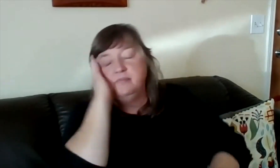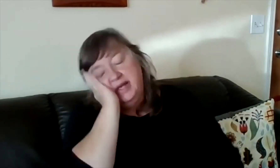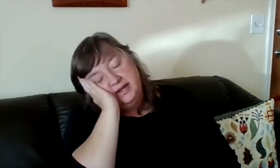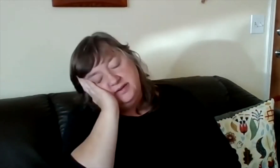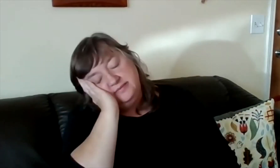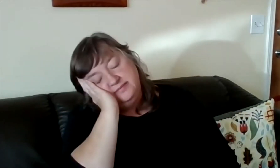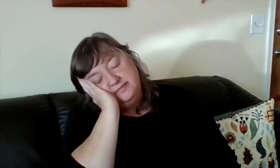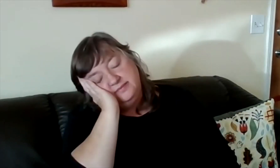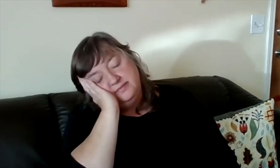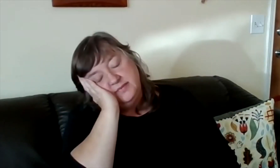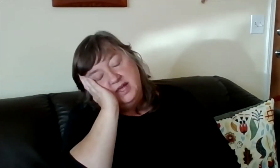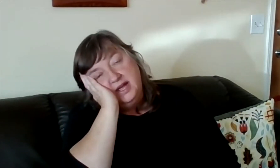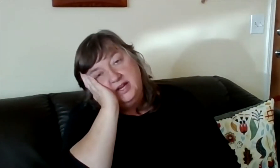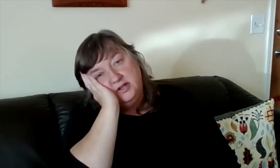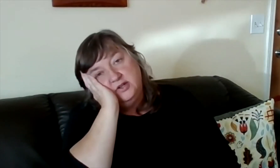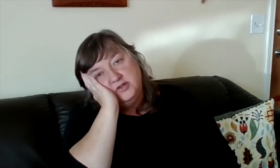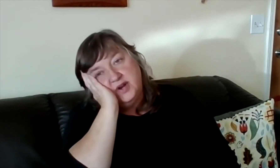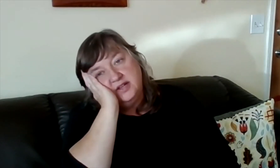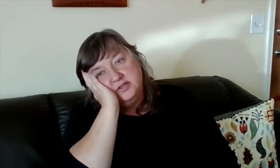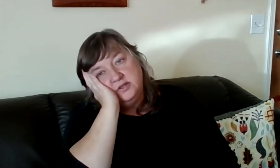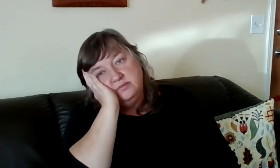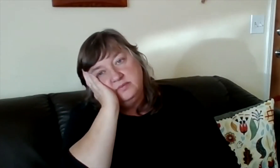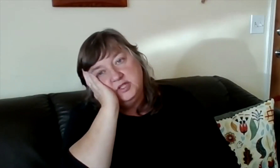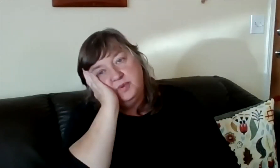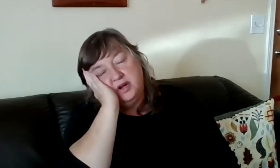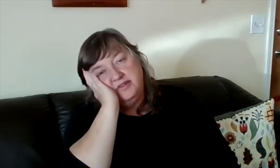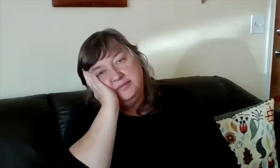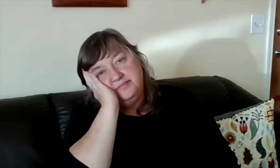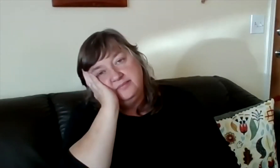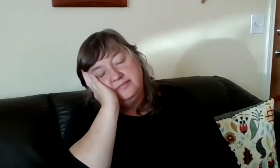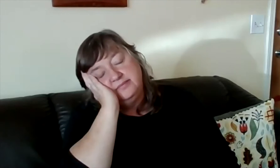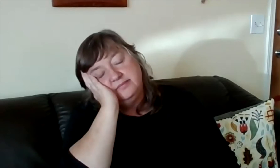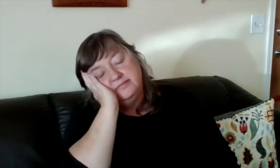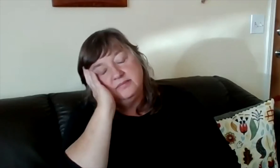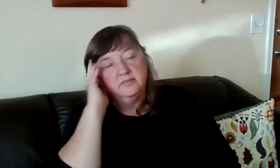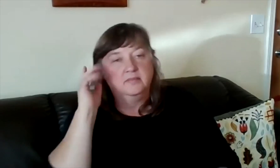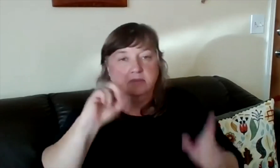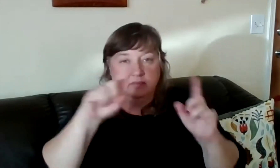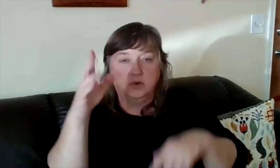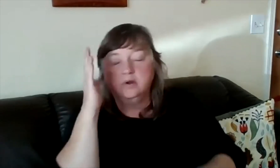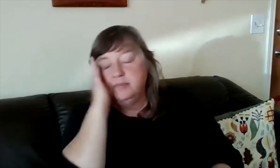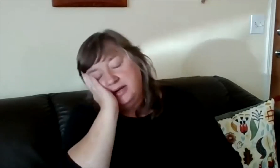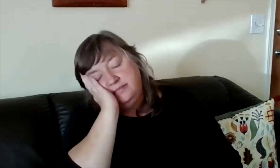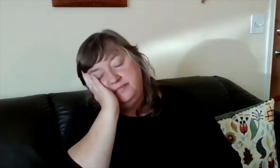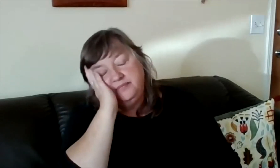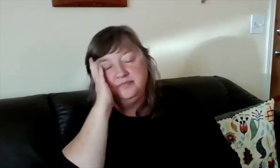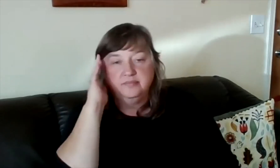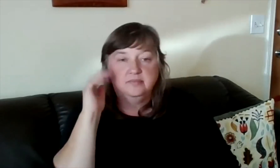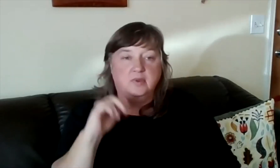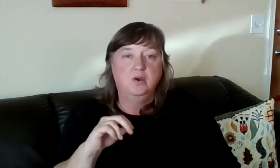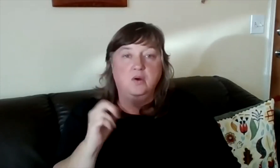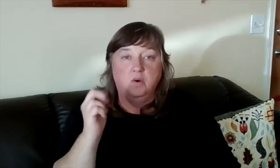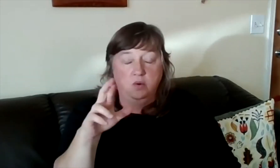bed, and you close your eyes too. It's part of it. Go to bed.